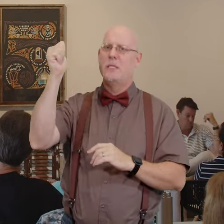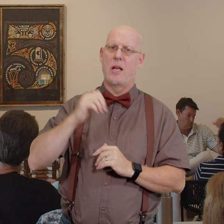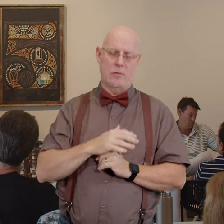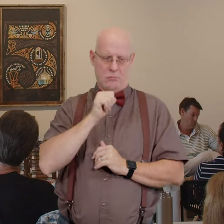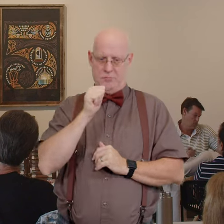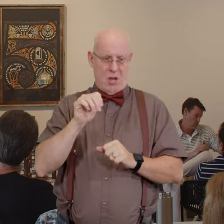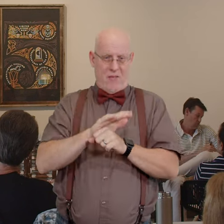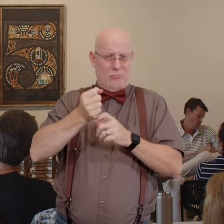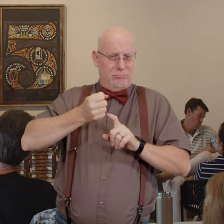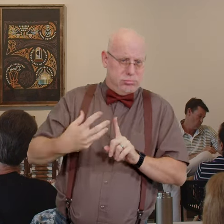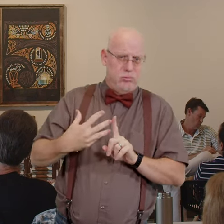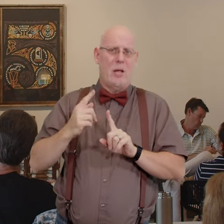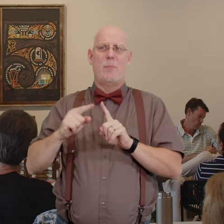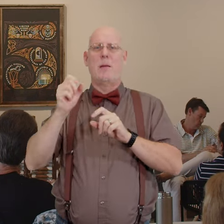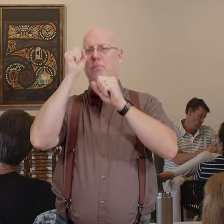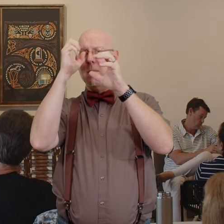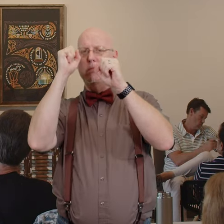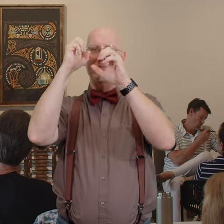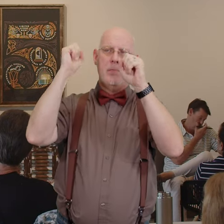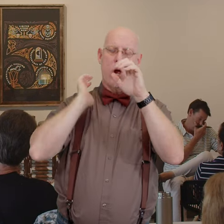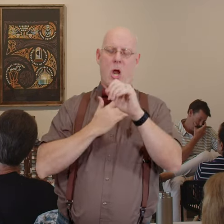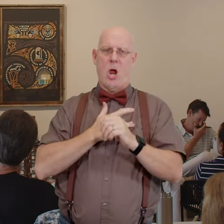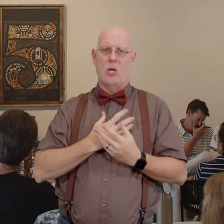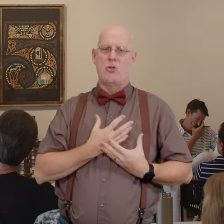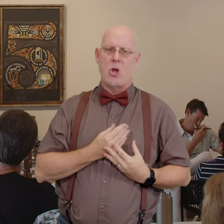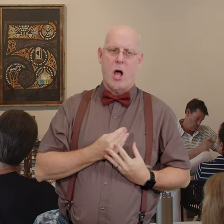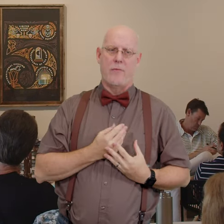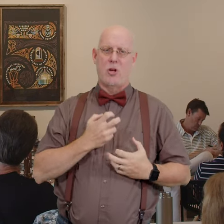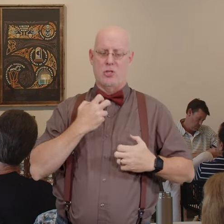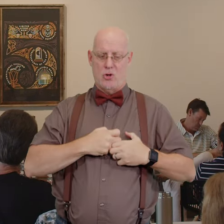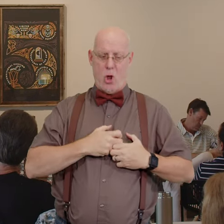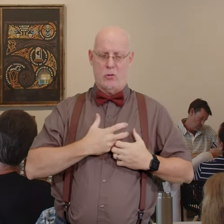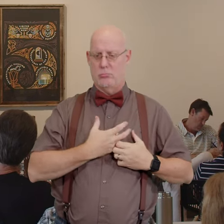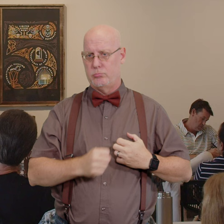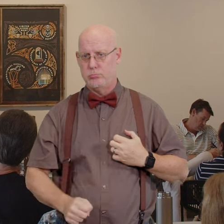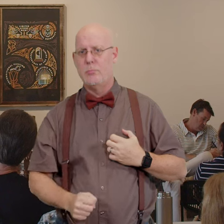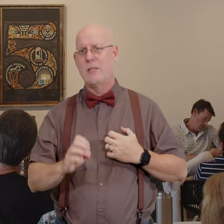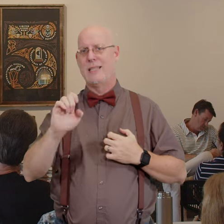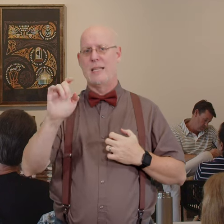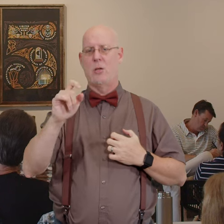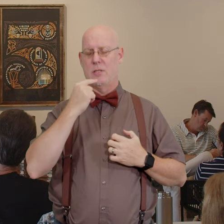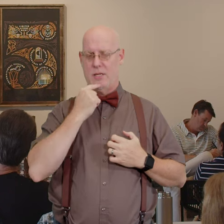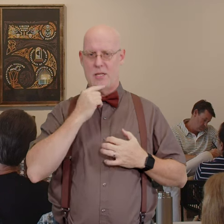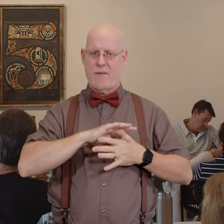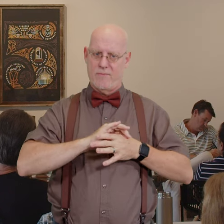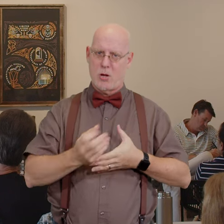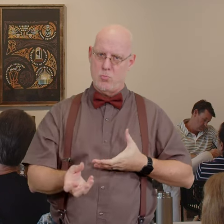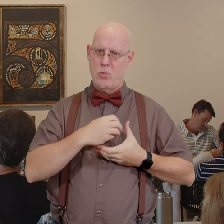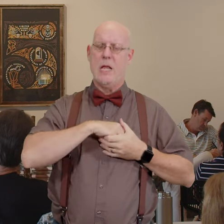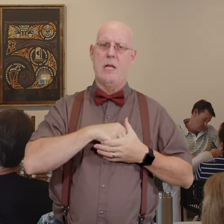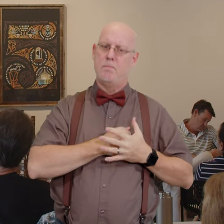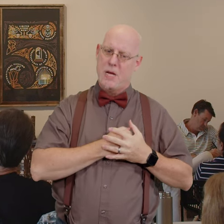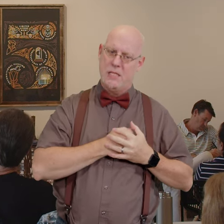God himself. Not in full detail, but just glimpses of that whereby our heart is softened. Heart of stone taken out, Ezekiel. Heart of flesh put